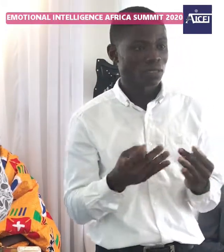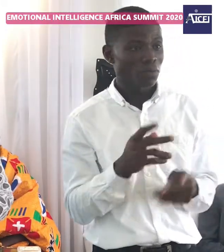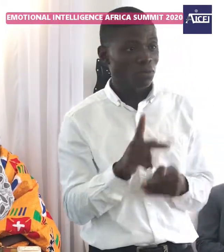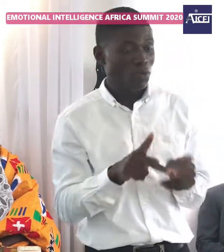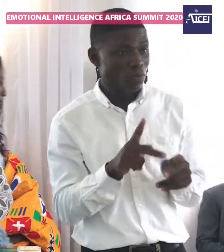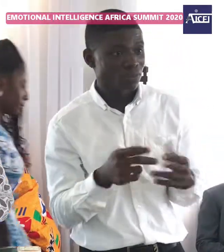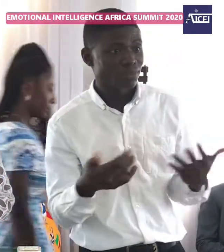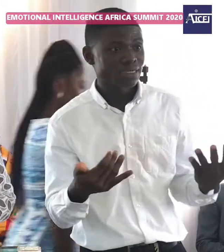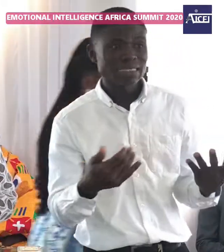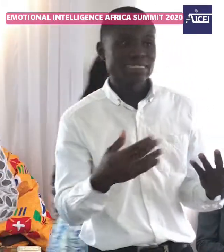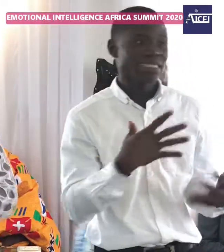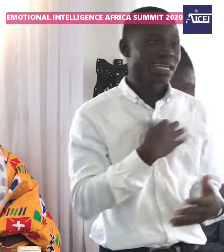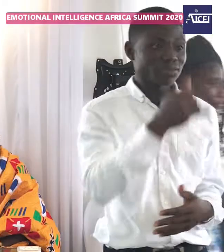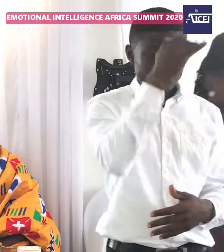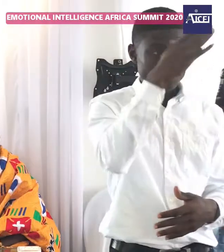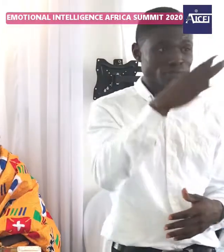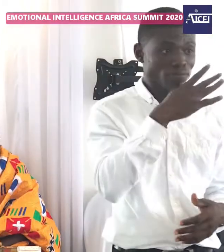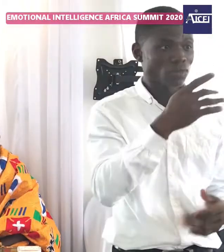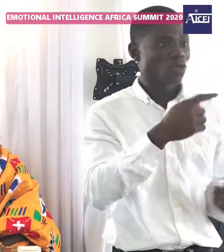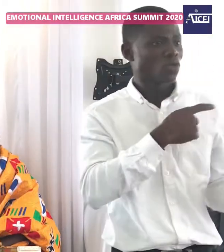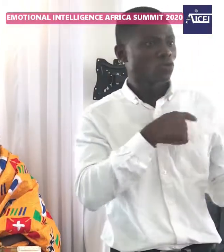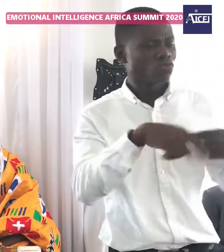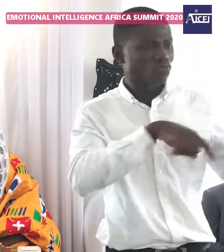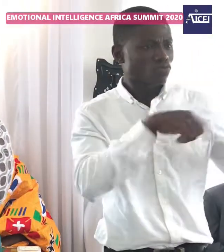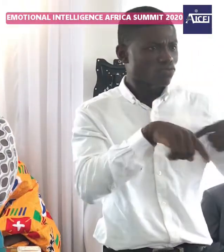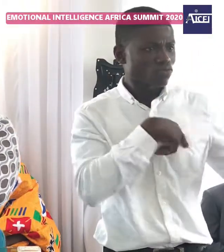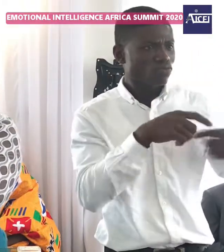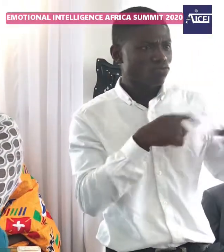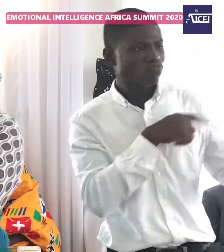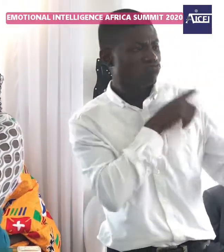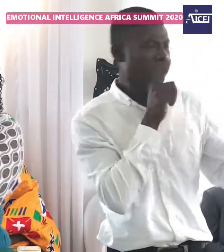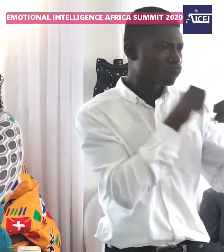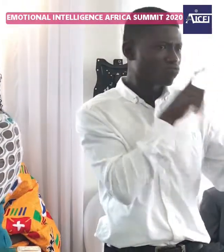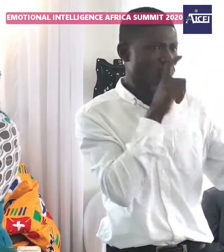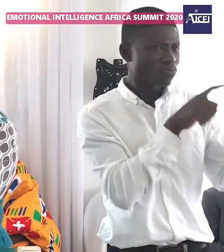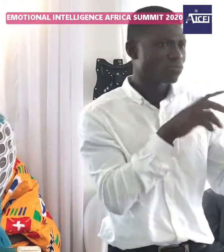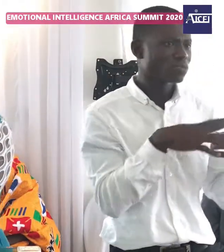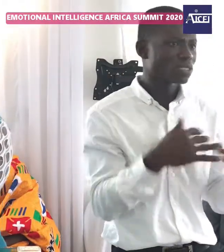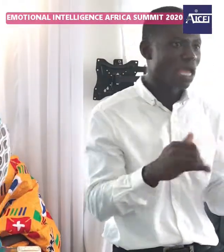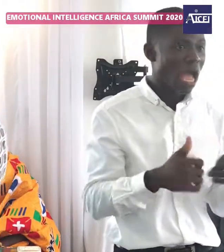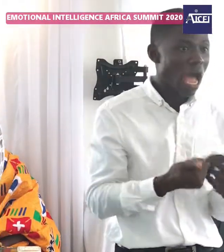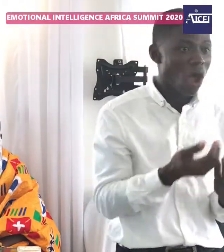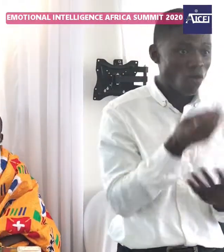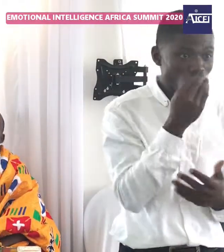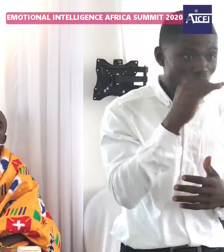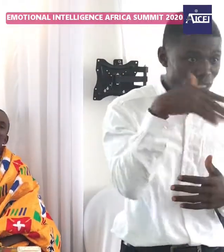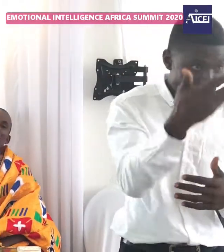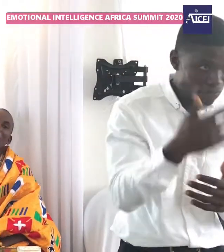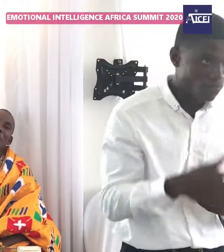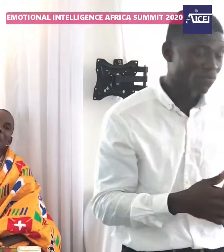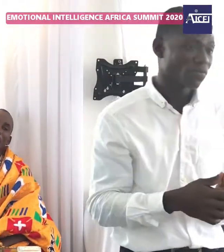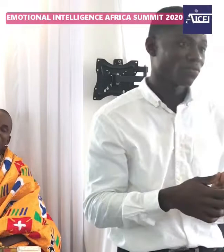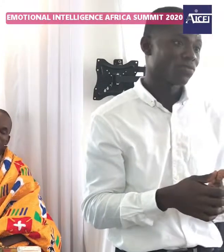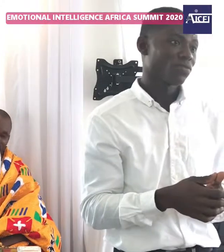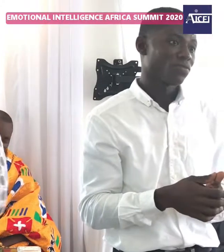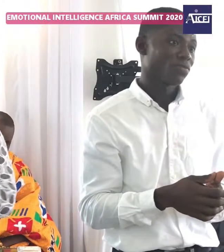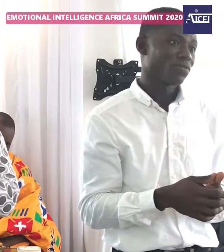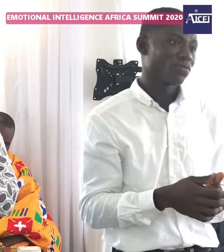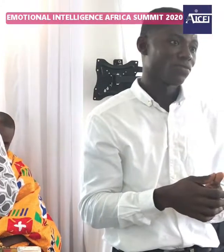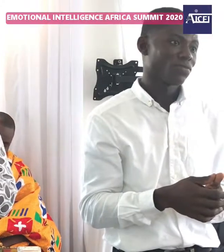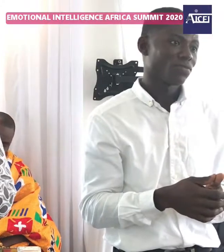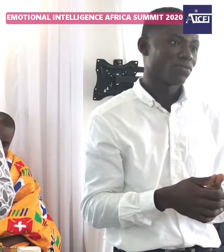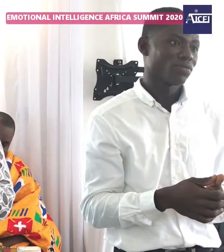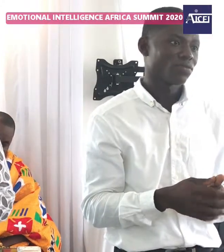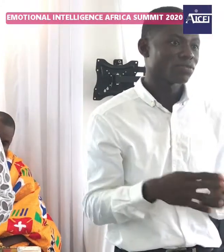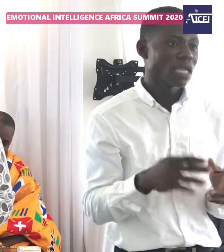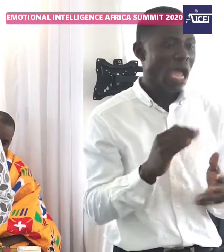given food, and at times I sit back and I watch the way they even talk when the food is served to them. I can't say